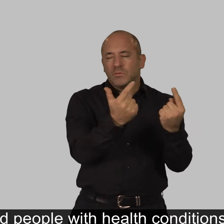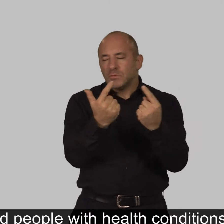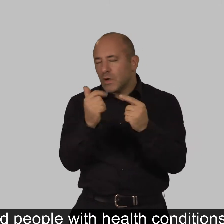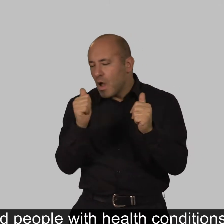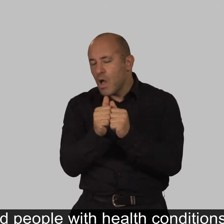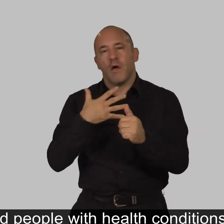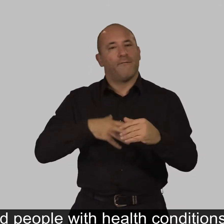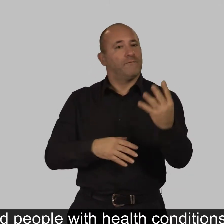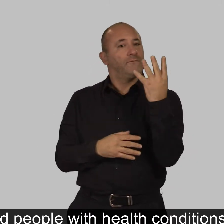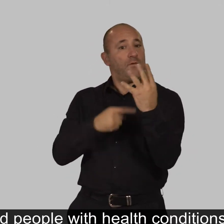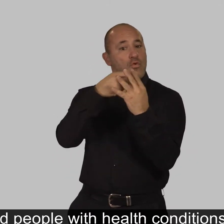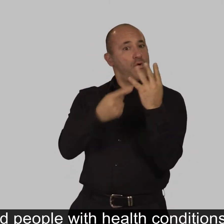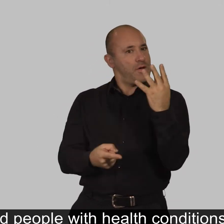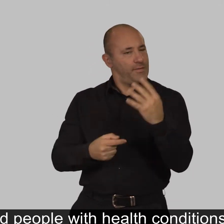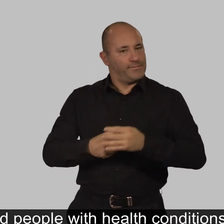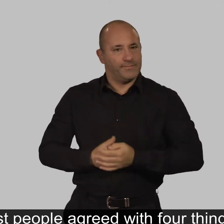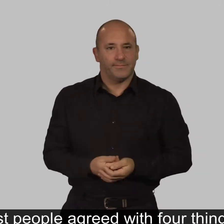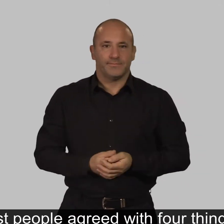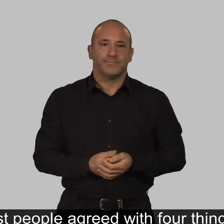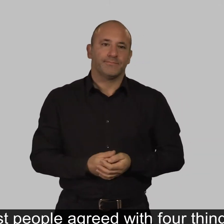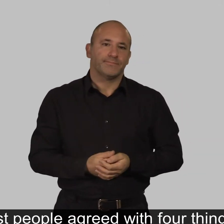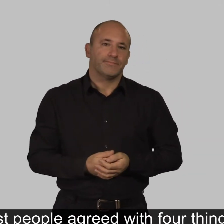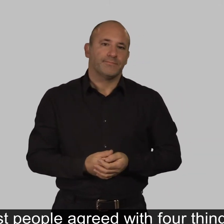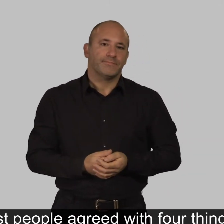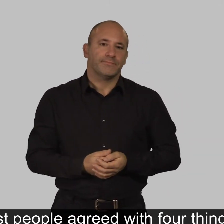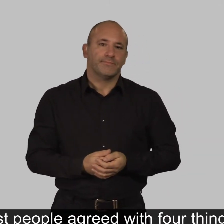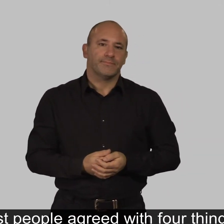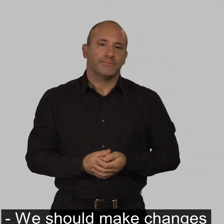conditions. Most people agreed with 4 things.